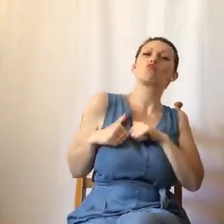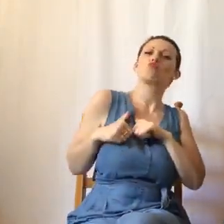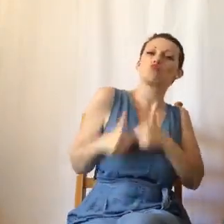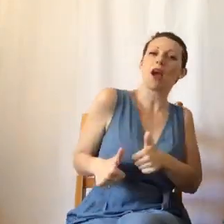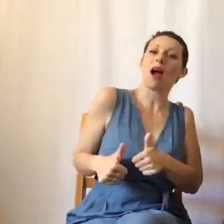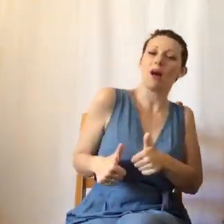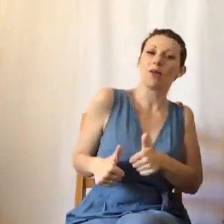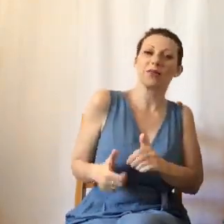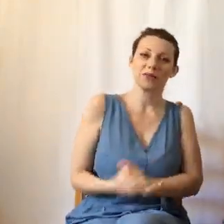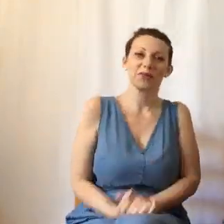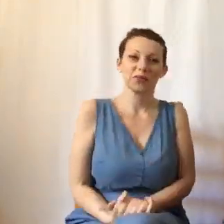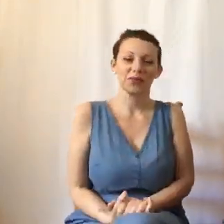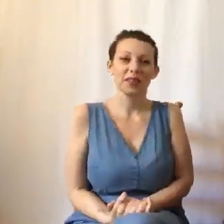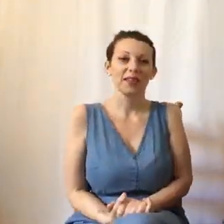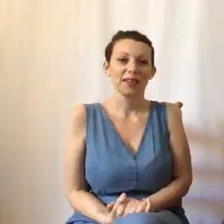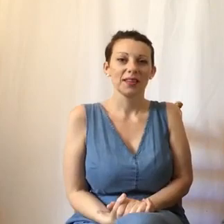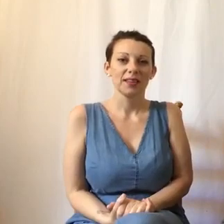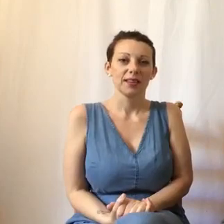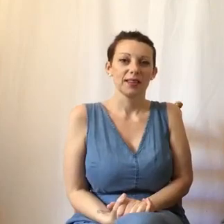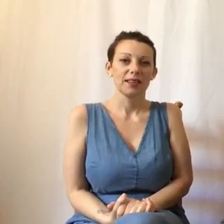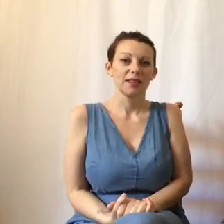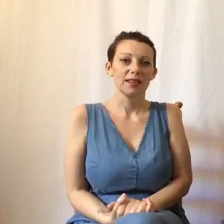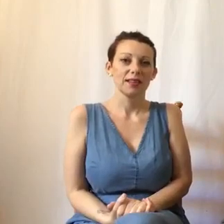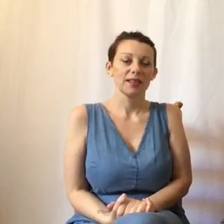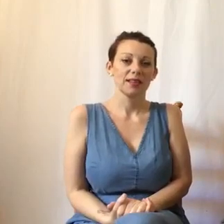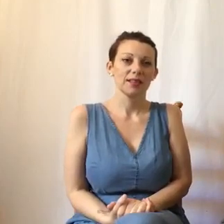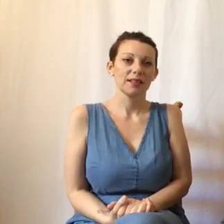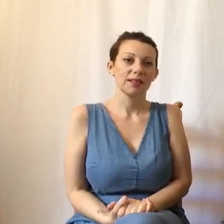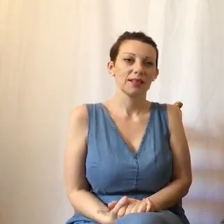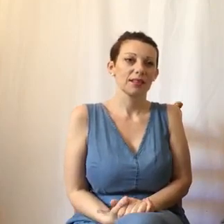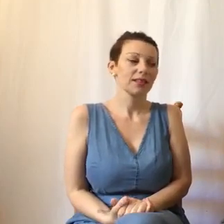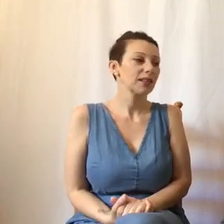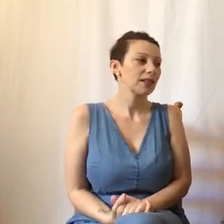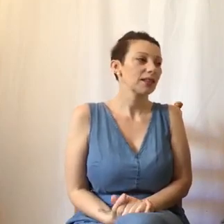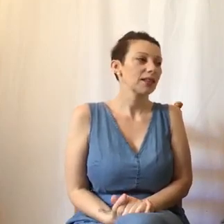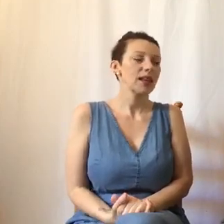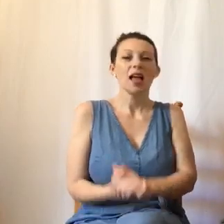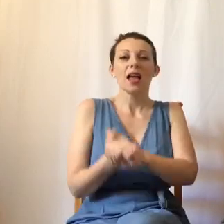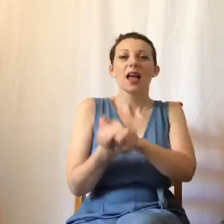Spreading love and kindness fills the world with such delight.